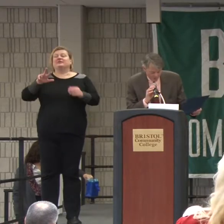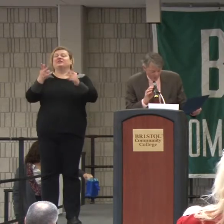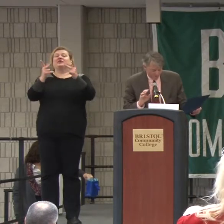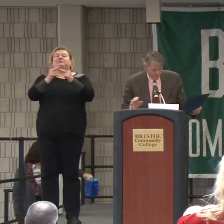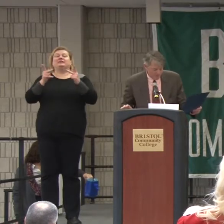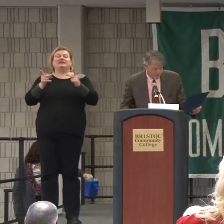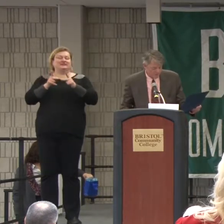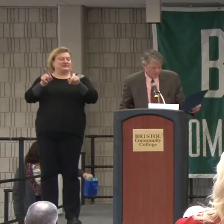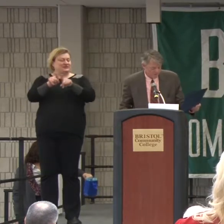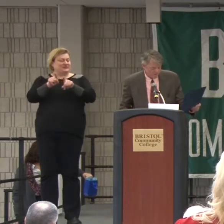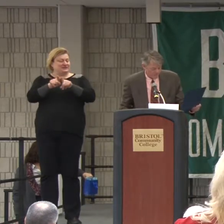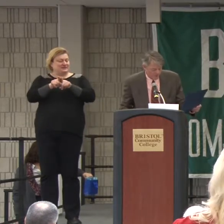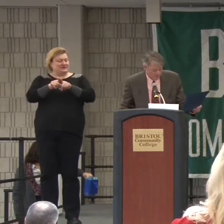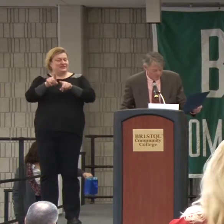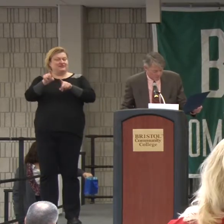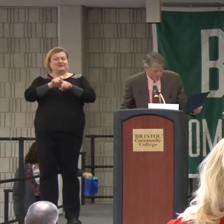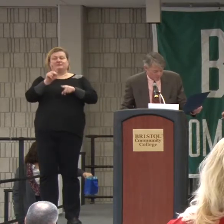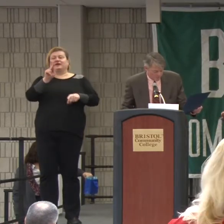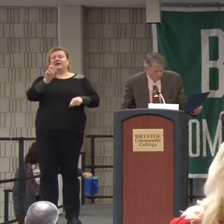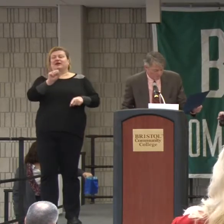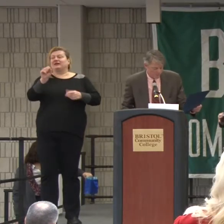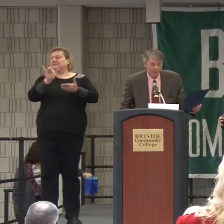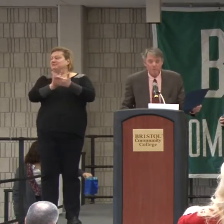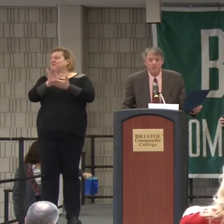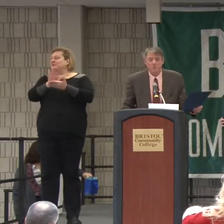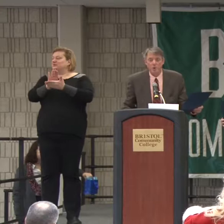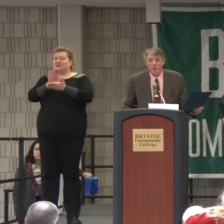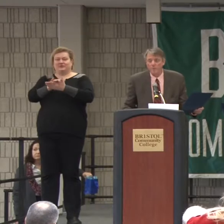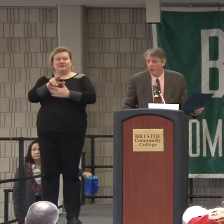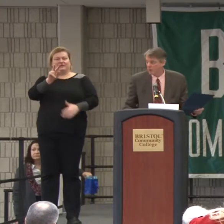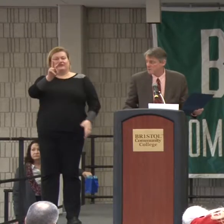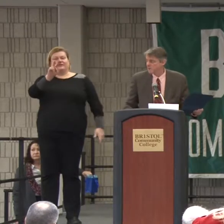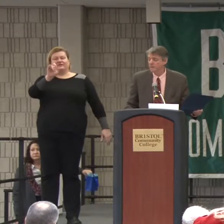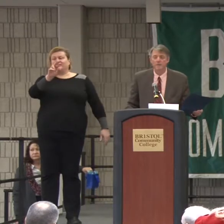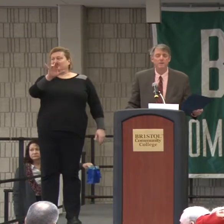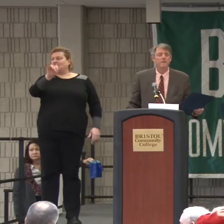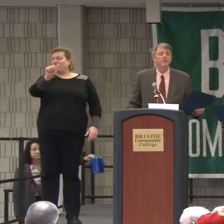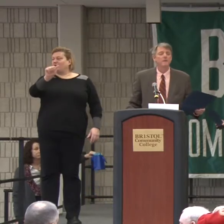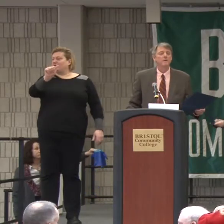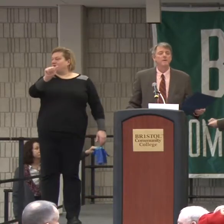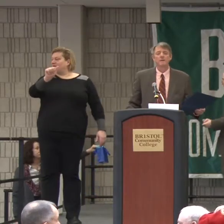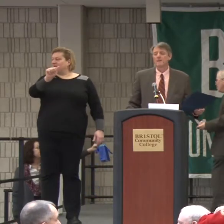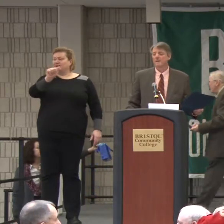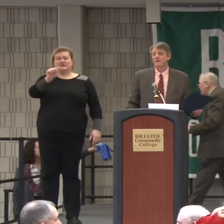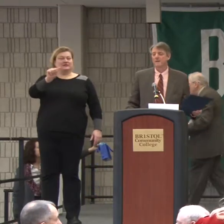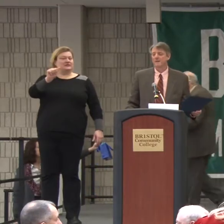Also third place from the Cuss Middle School, Victoria Merkt.